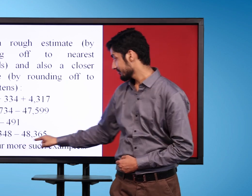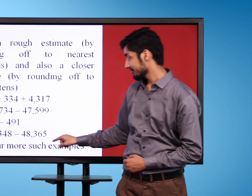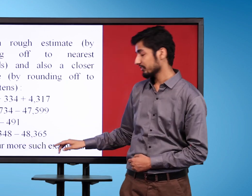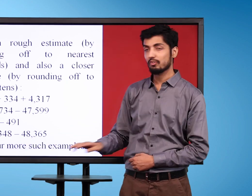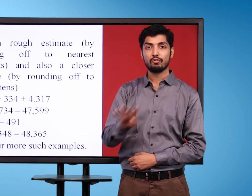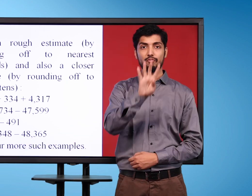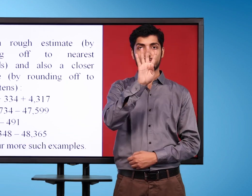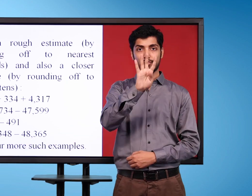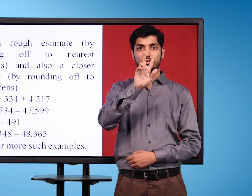48,365.